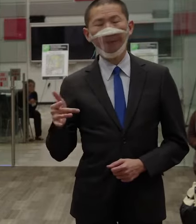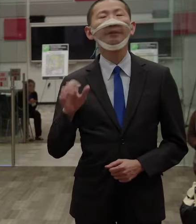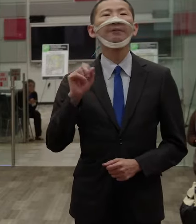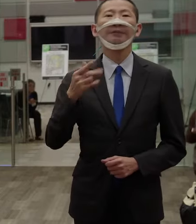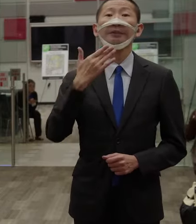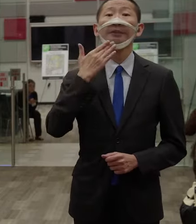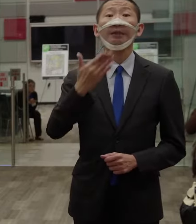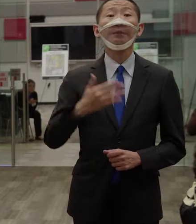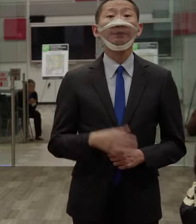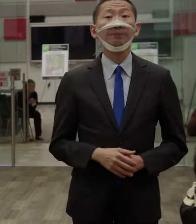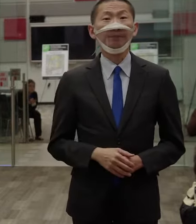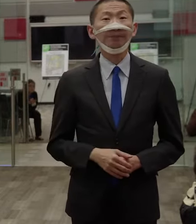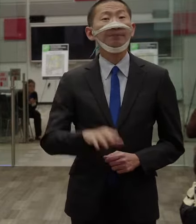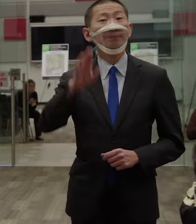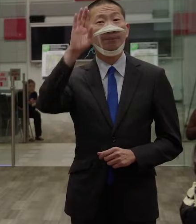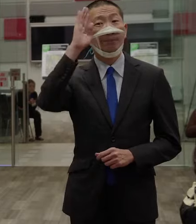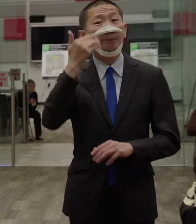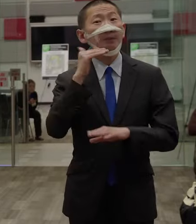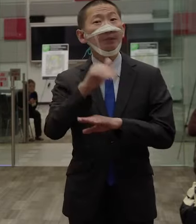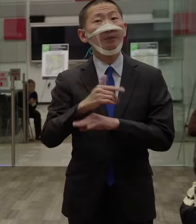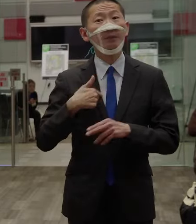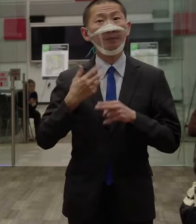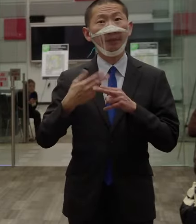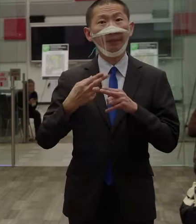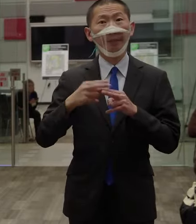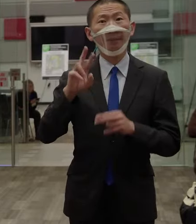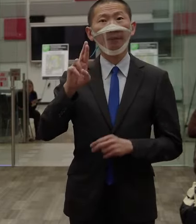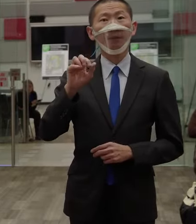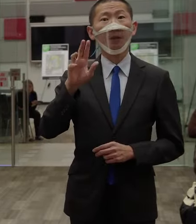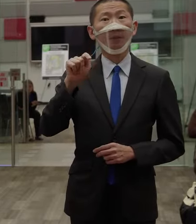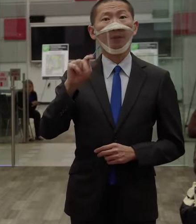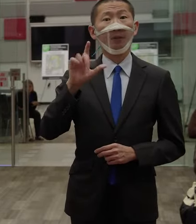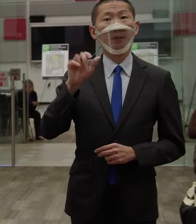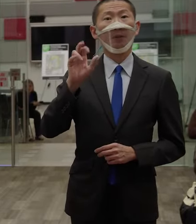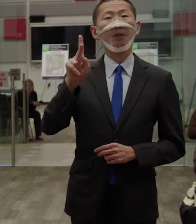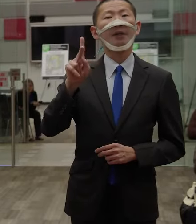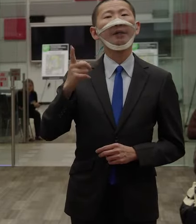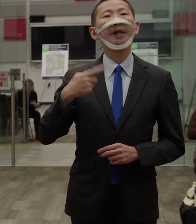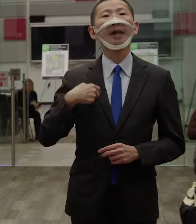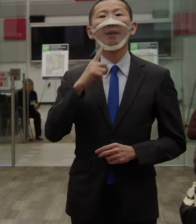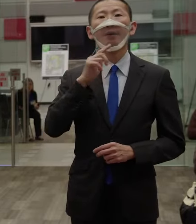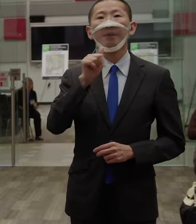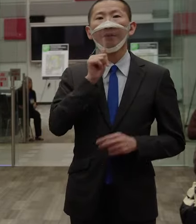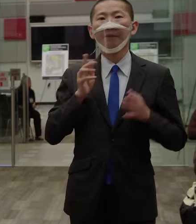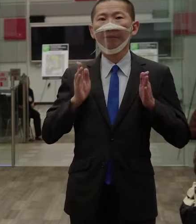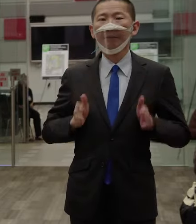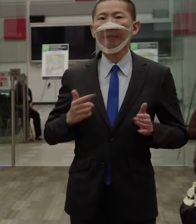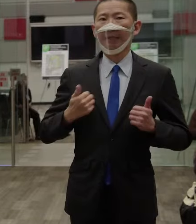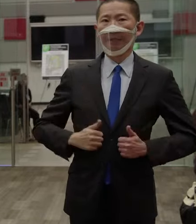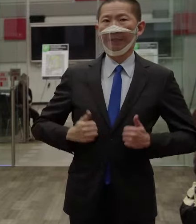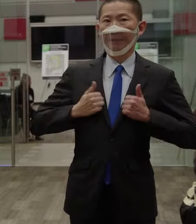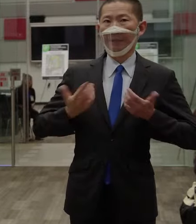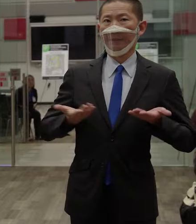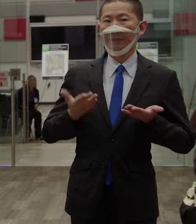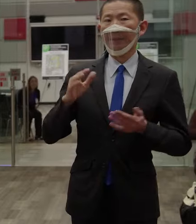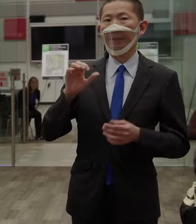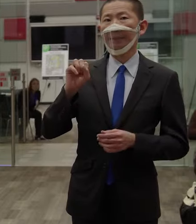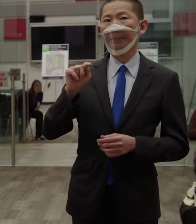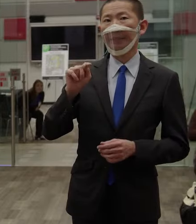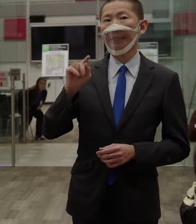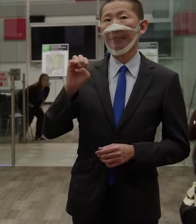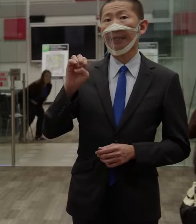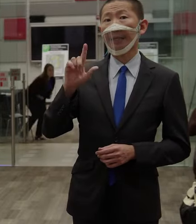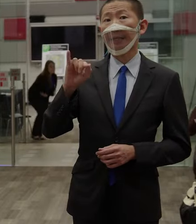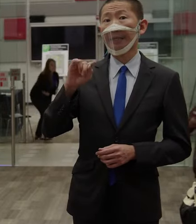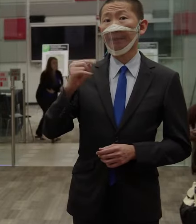Great. Thank you. Good evening. My name is Robert Clark, and I'm a private citizen. I'm a resident here of St. Elizabeth's